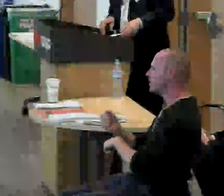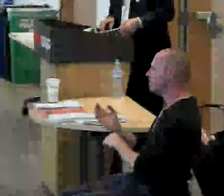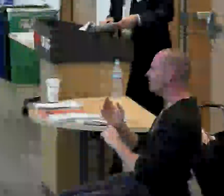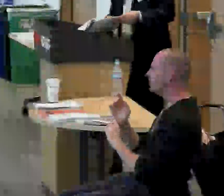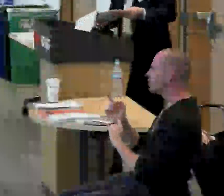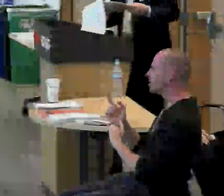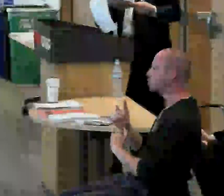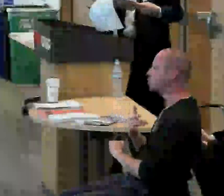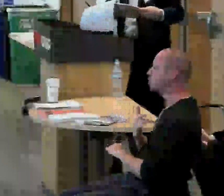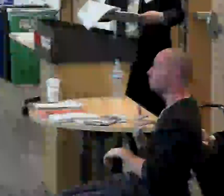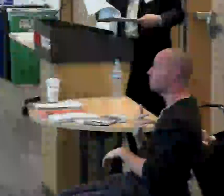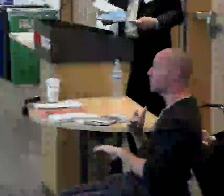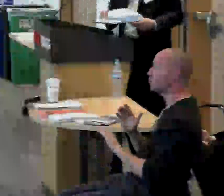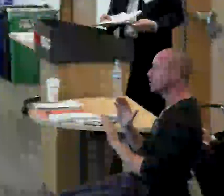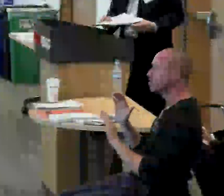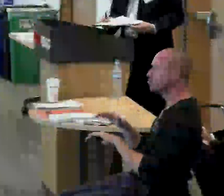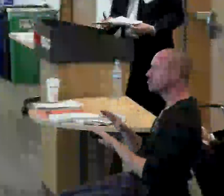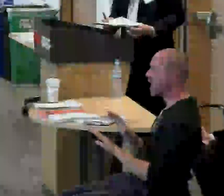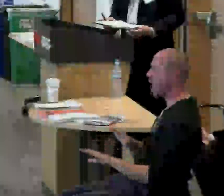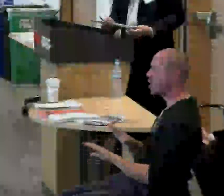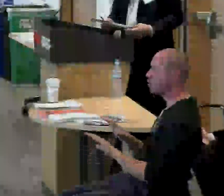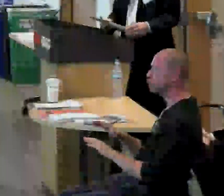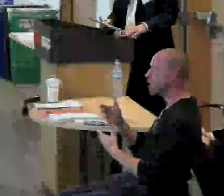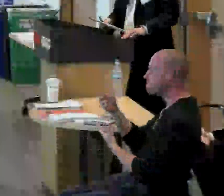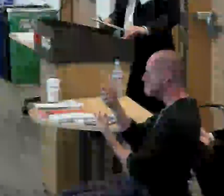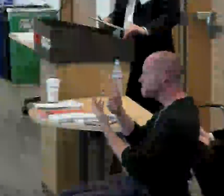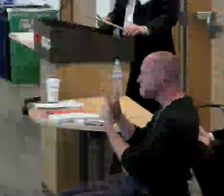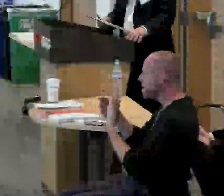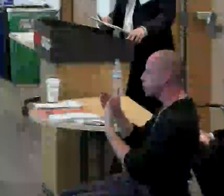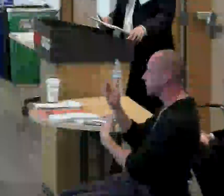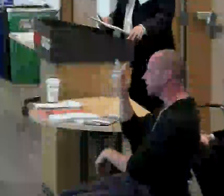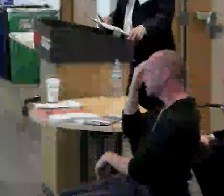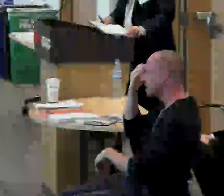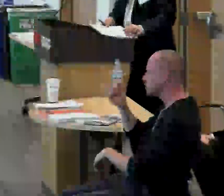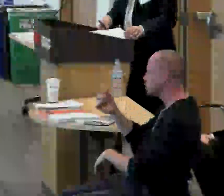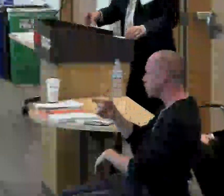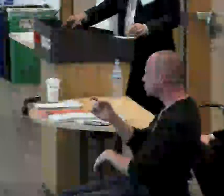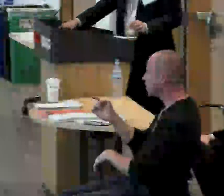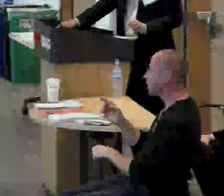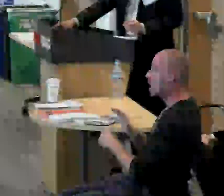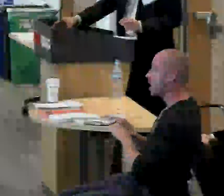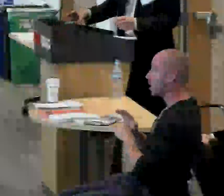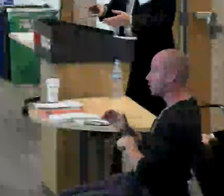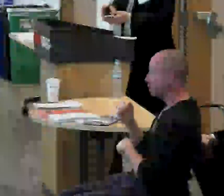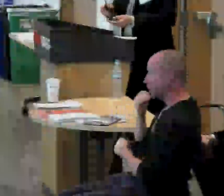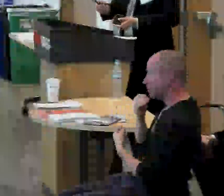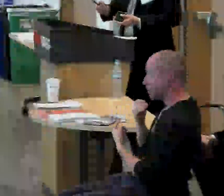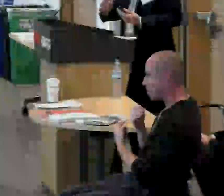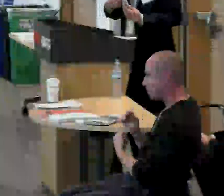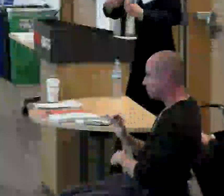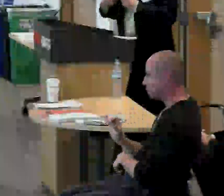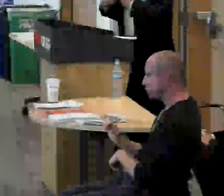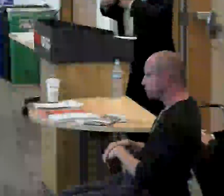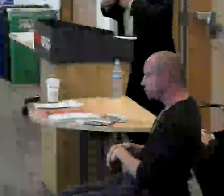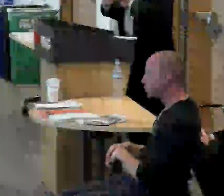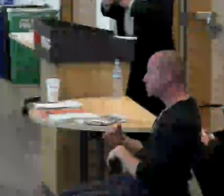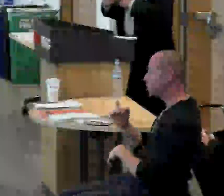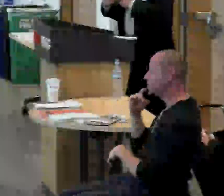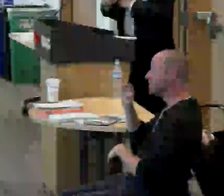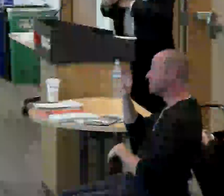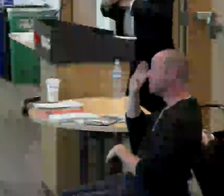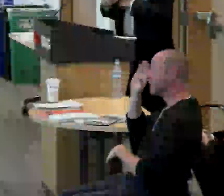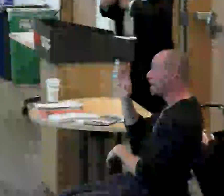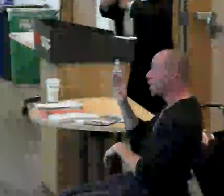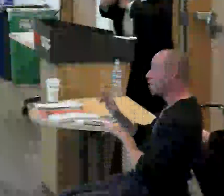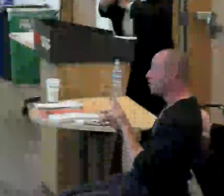out there too. But mingle, get to know each other. Please say hello to those who you've heard from today, and we